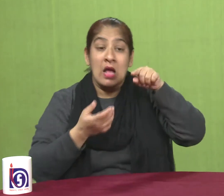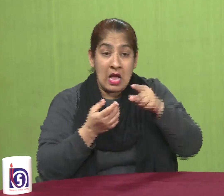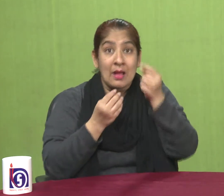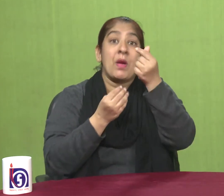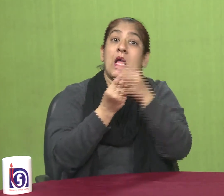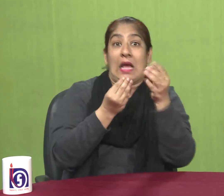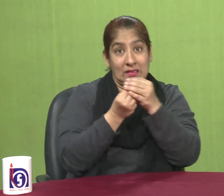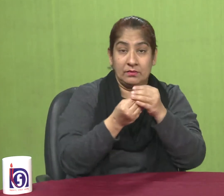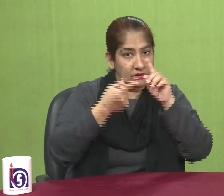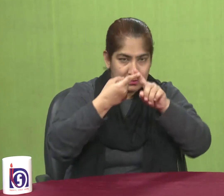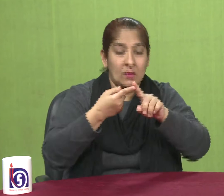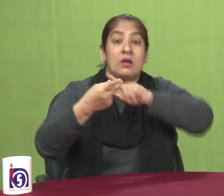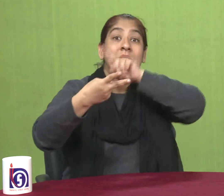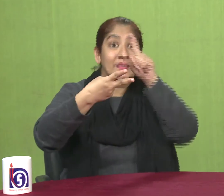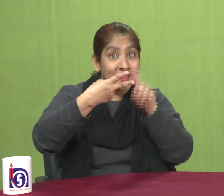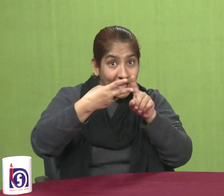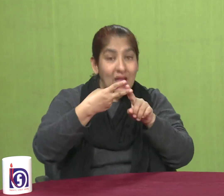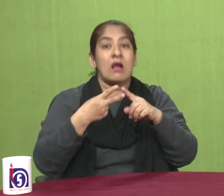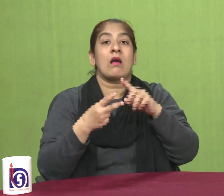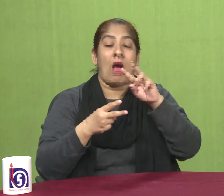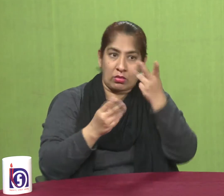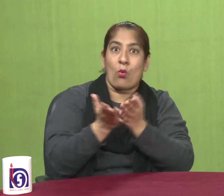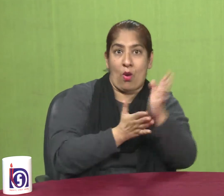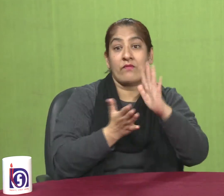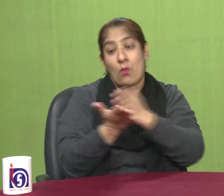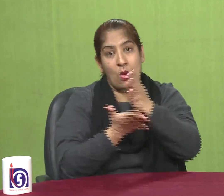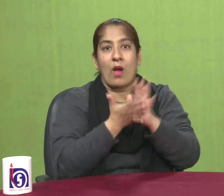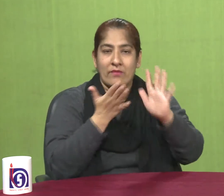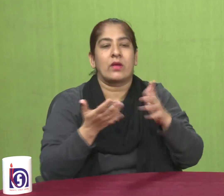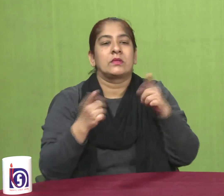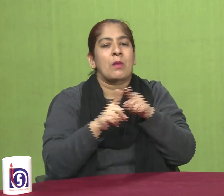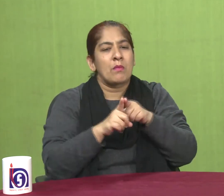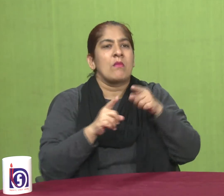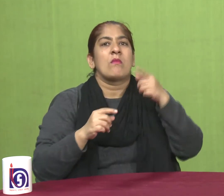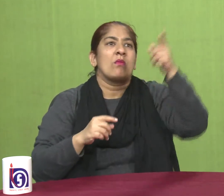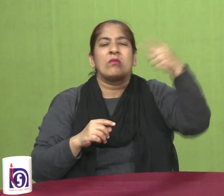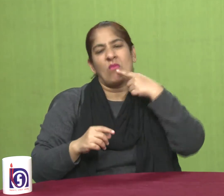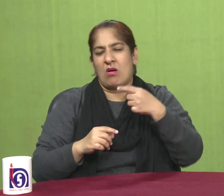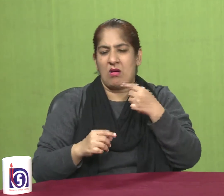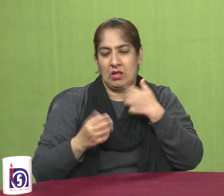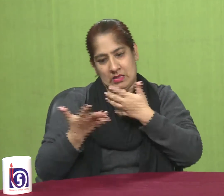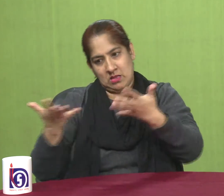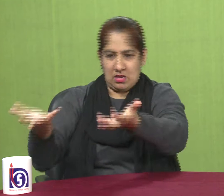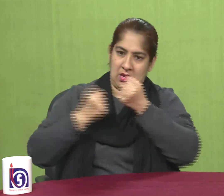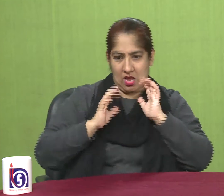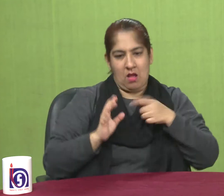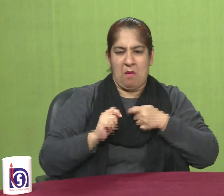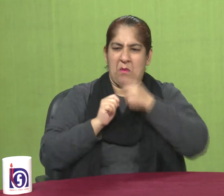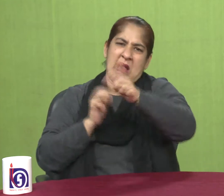It means when you're not able to afford because you lack money, so you sign